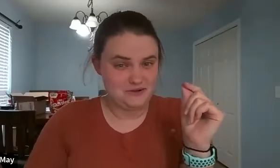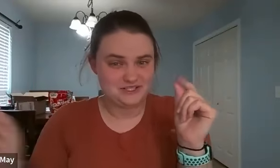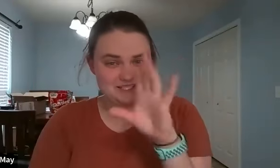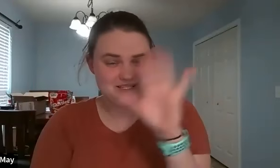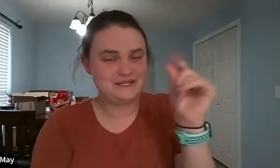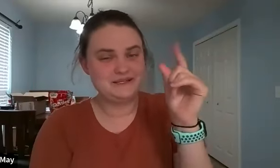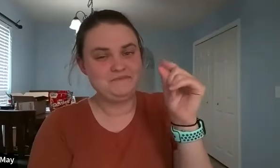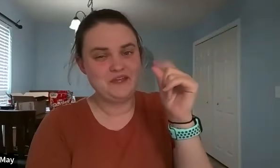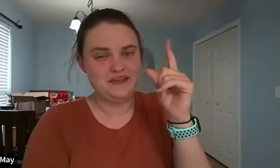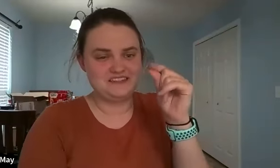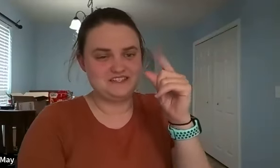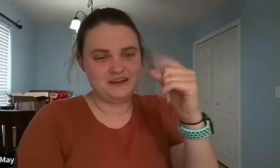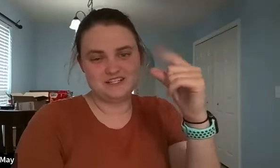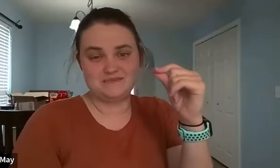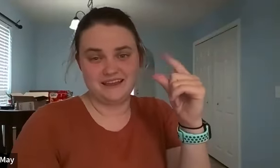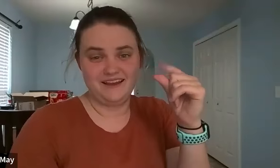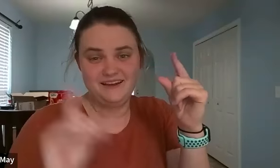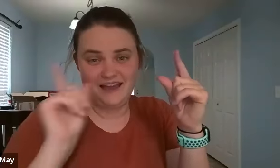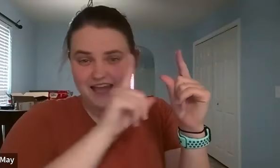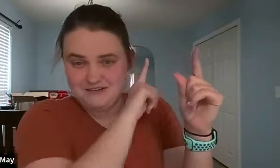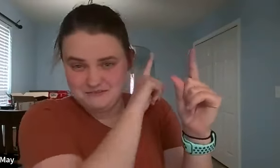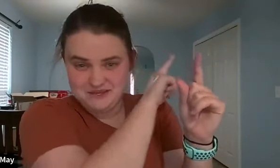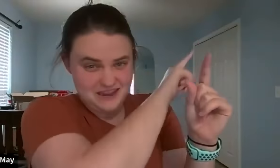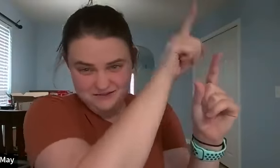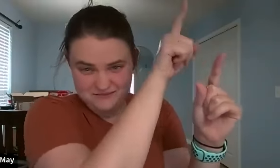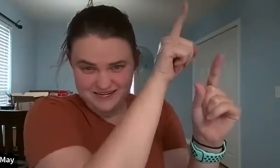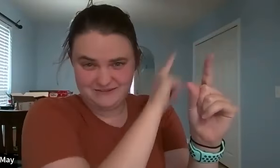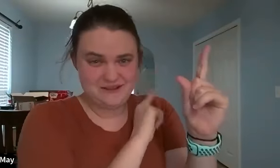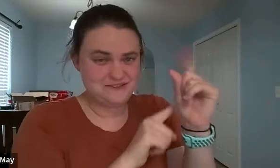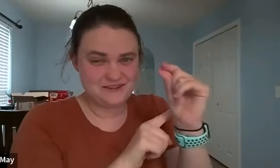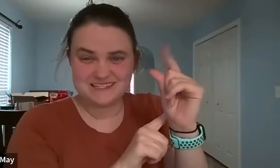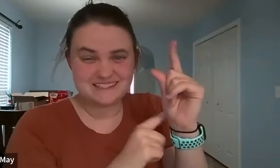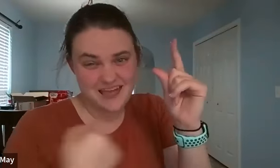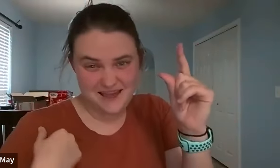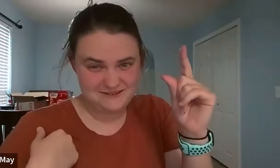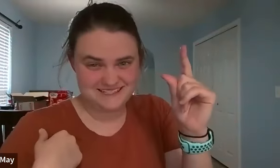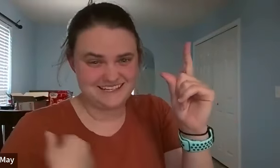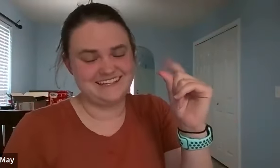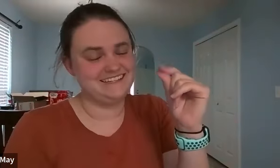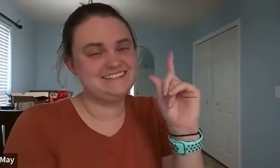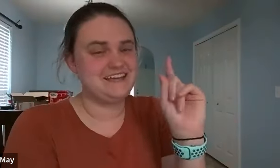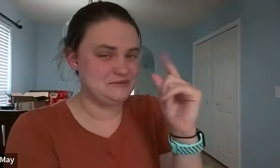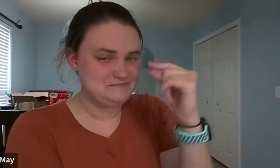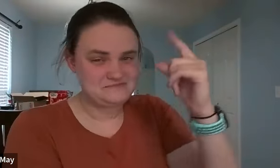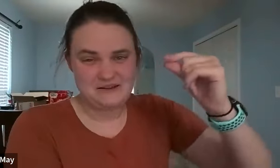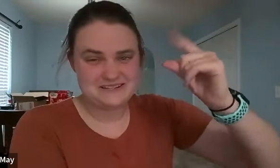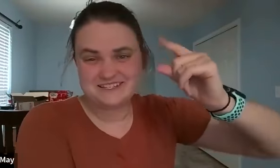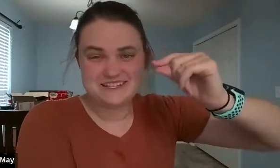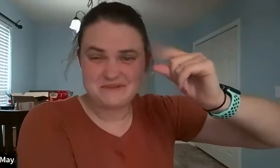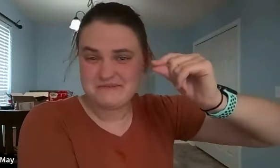motions to it. And so I just am like, I beat everybody. We've done this since I was a kid. So I always just think baby